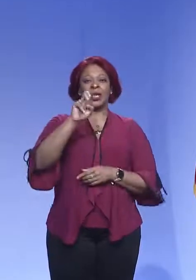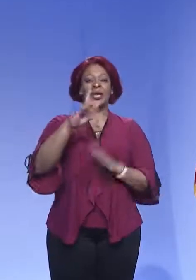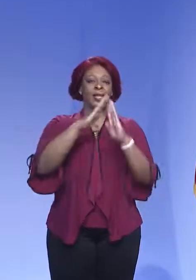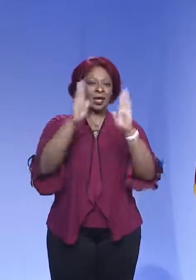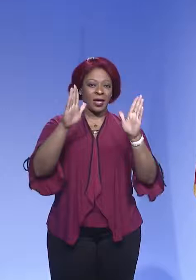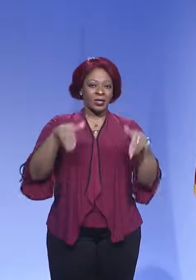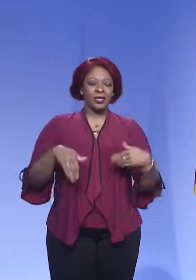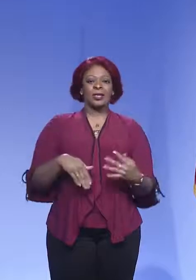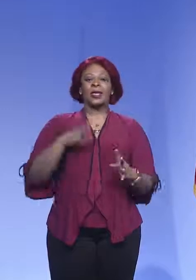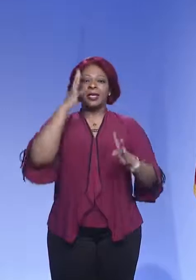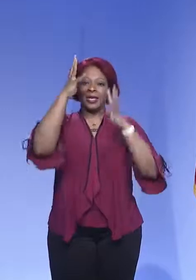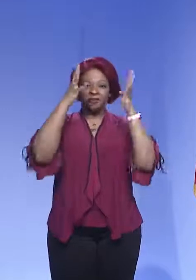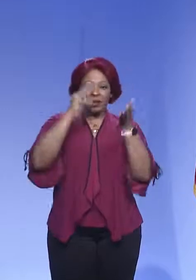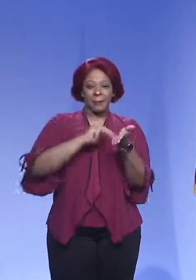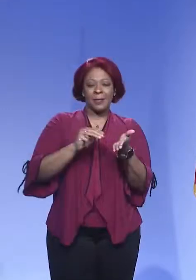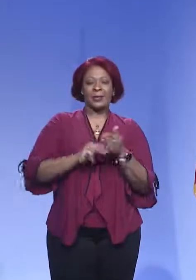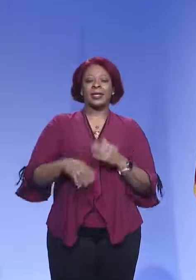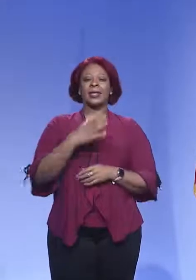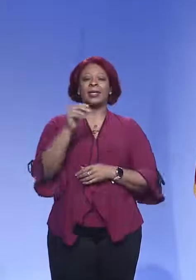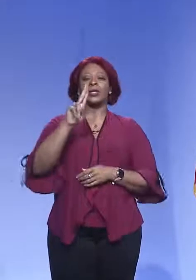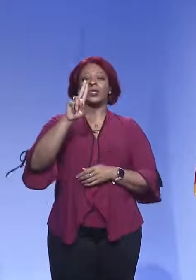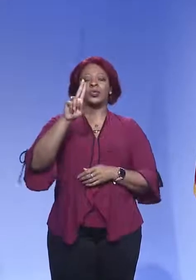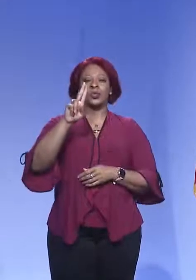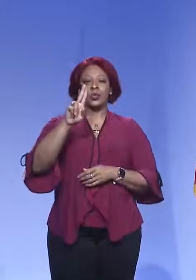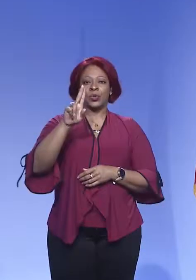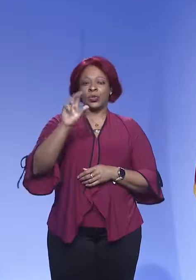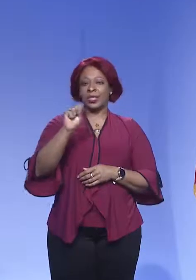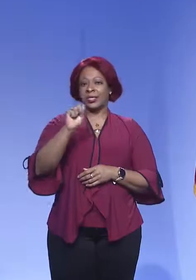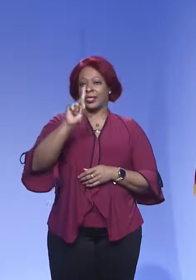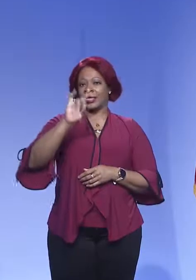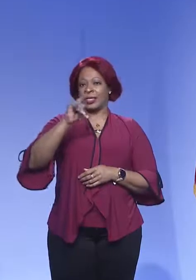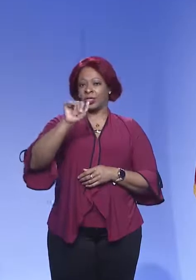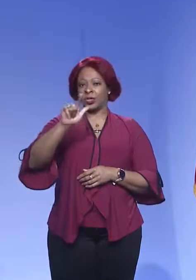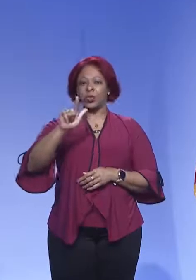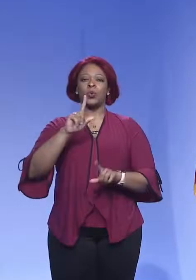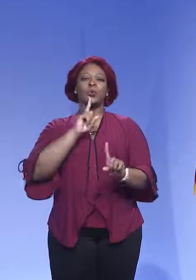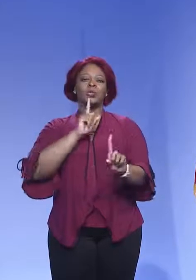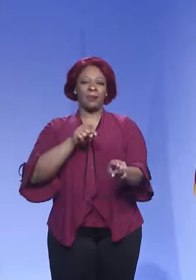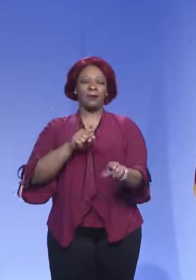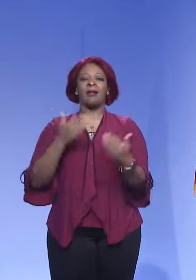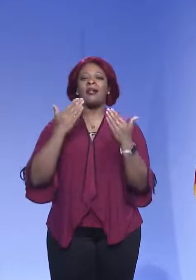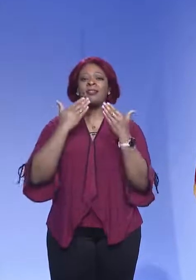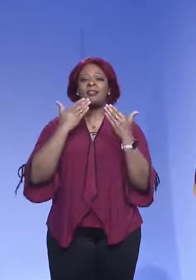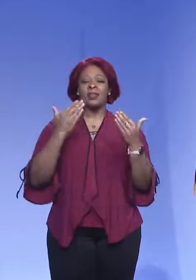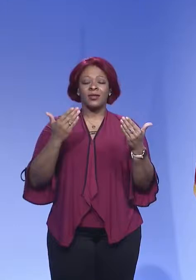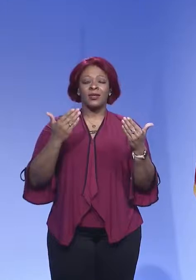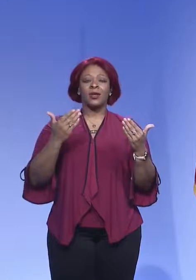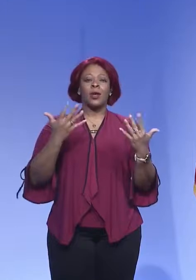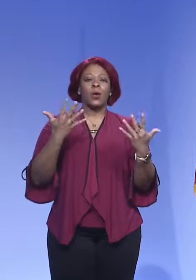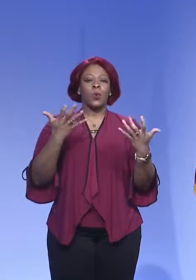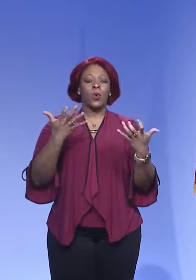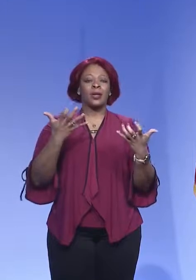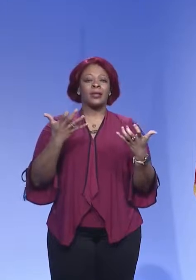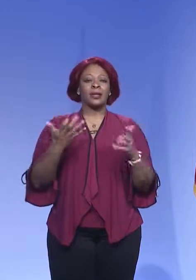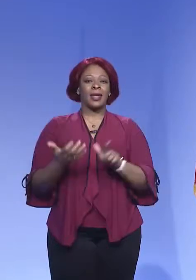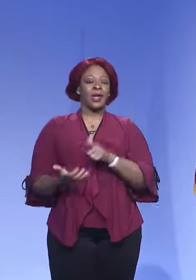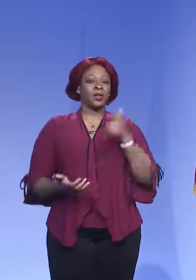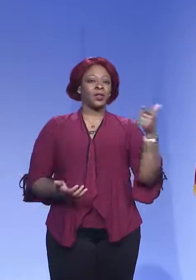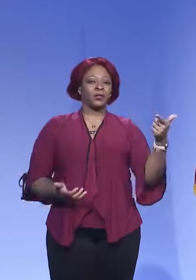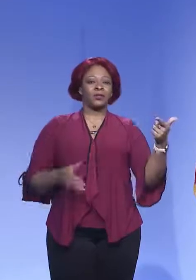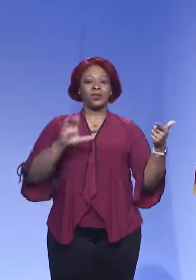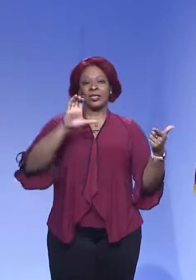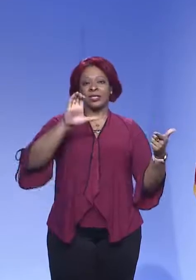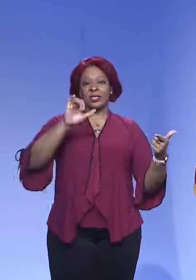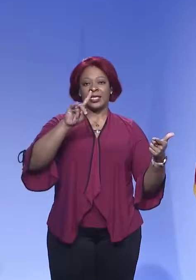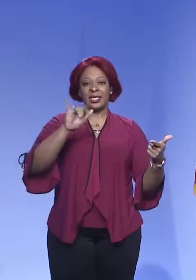Housing, Innovate Memphis, and the United States Digital Response. Thank you. And I'd like to hand it over now to